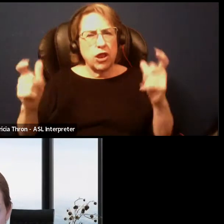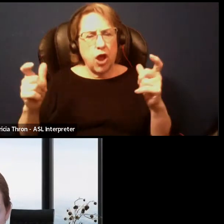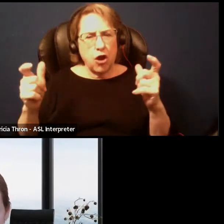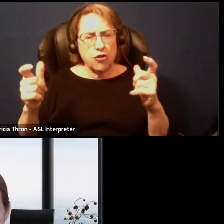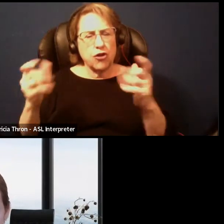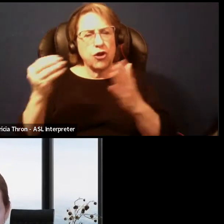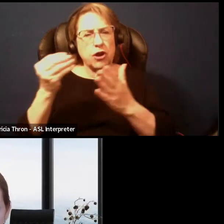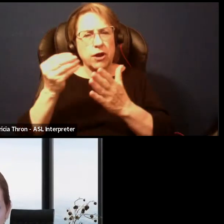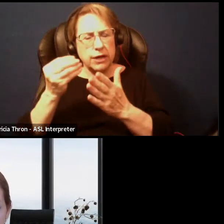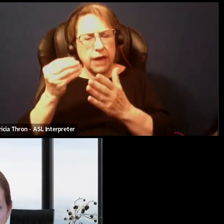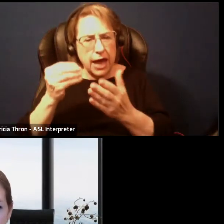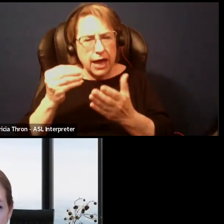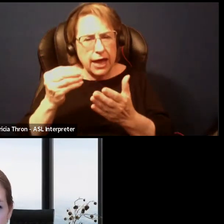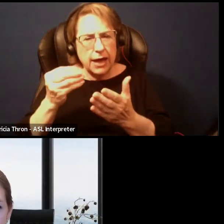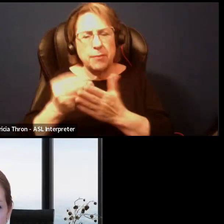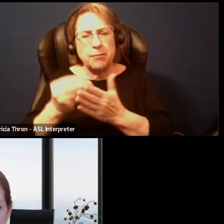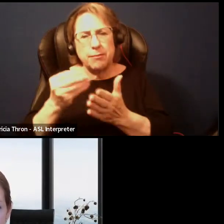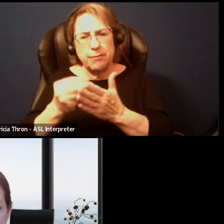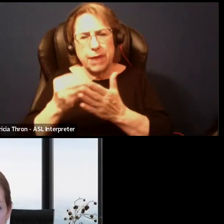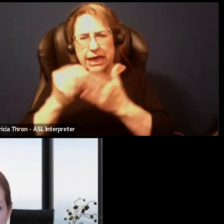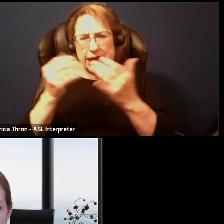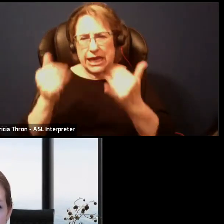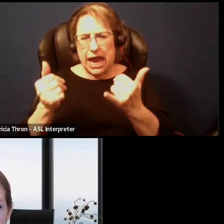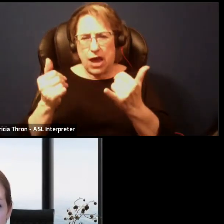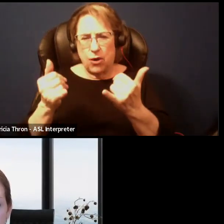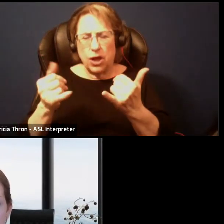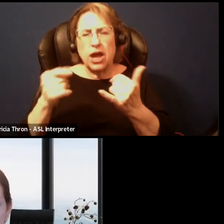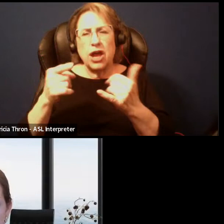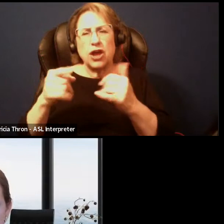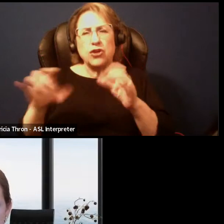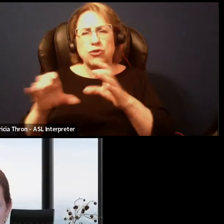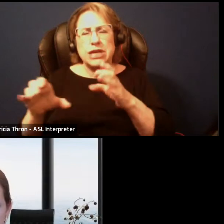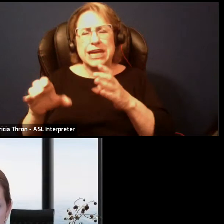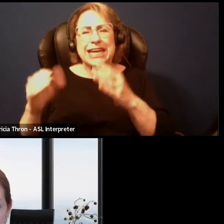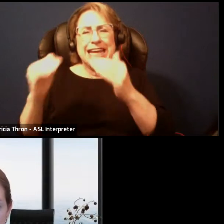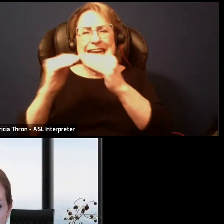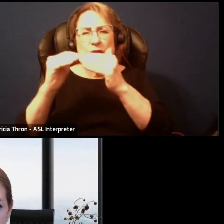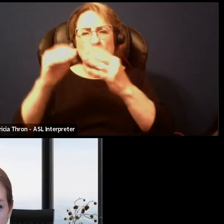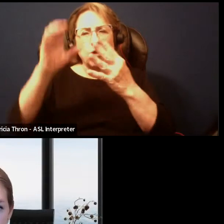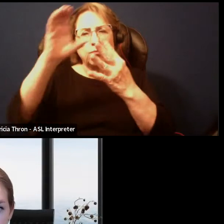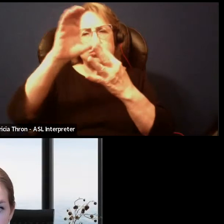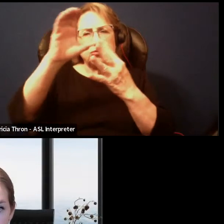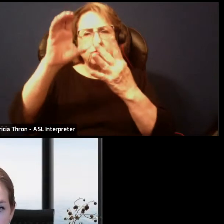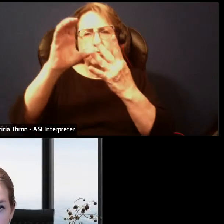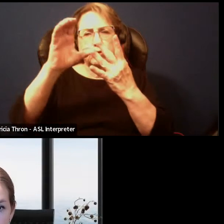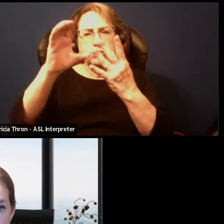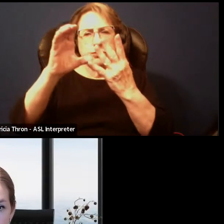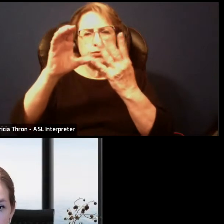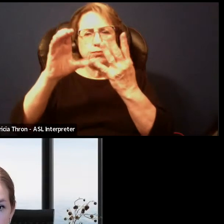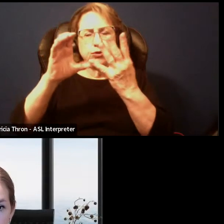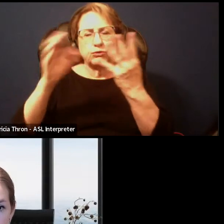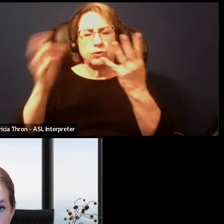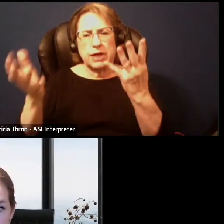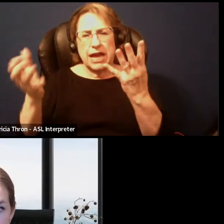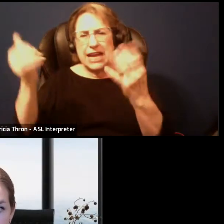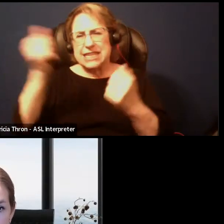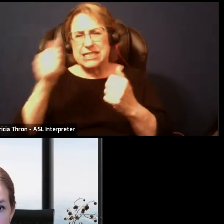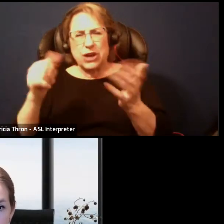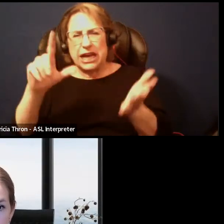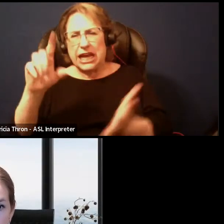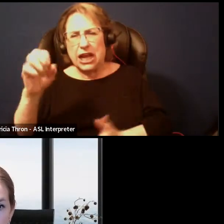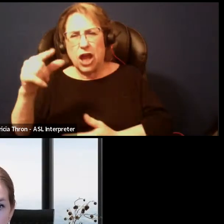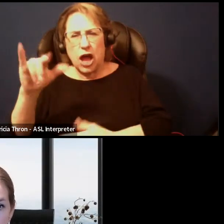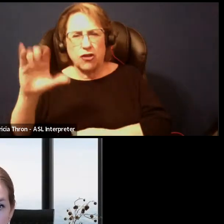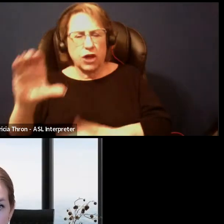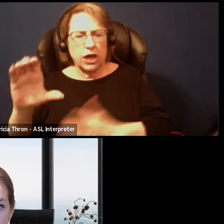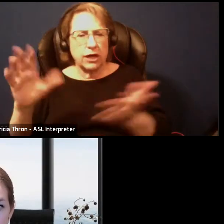now? I mean, yes, you did equal amounts, but what if we skewed it this next time? So is there any logic to do that? Is what no, I'm